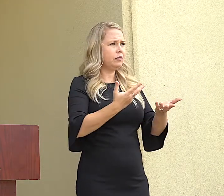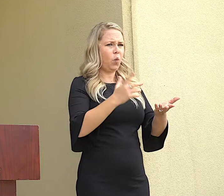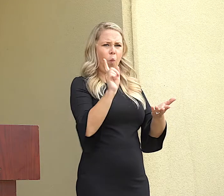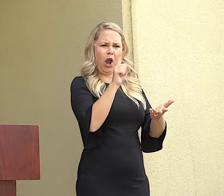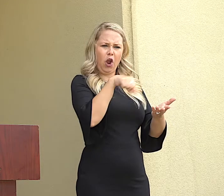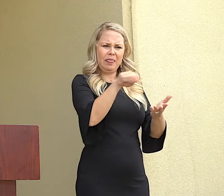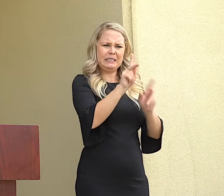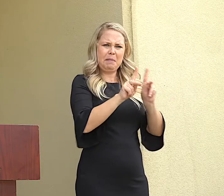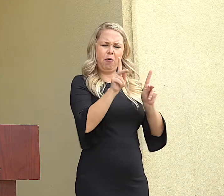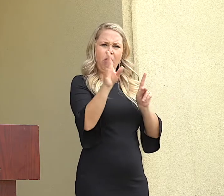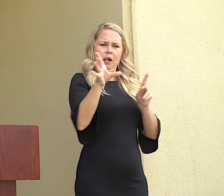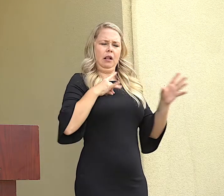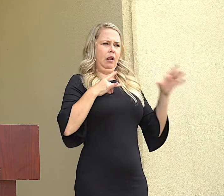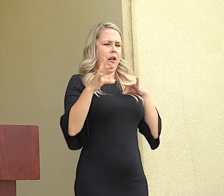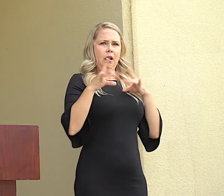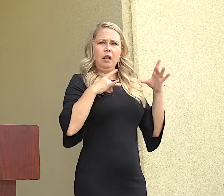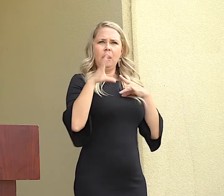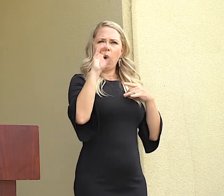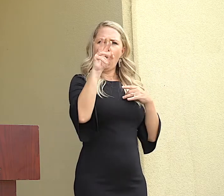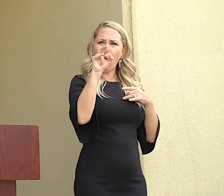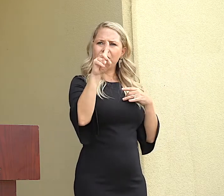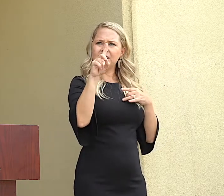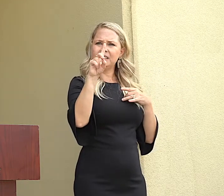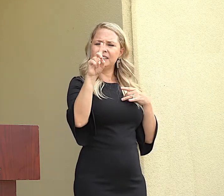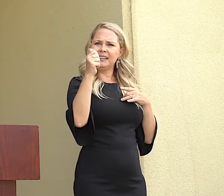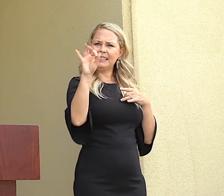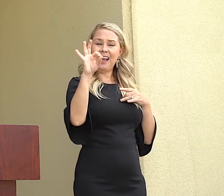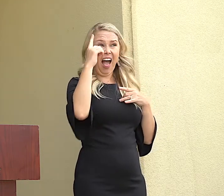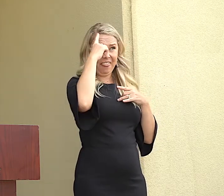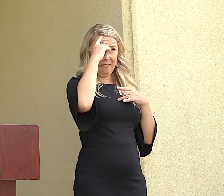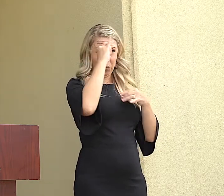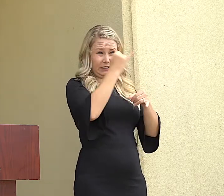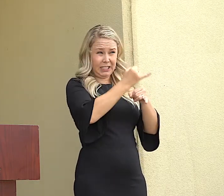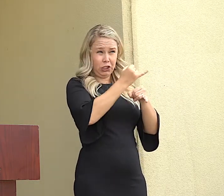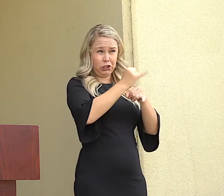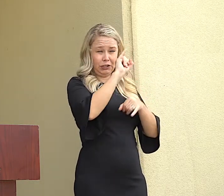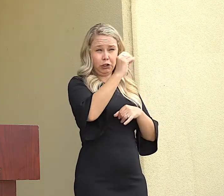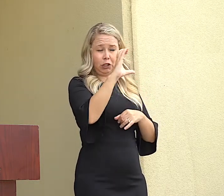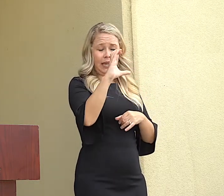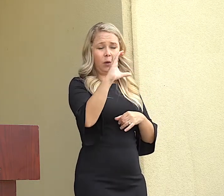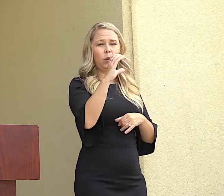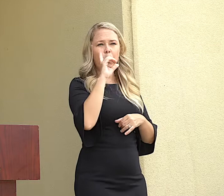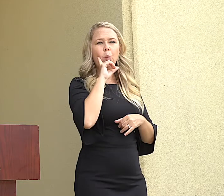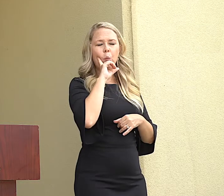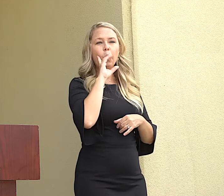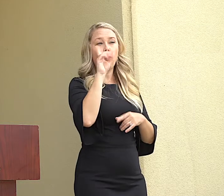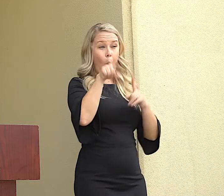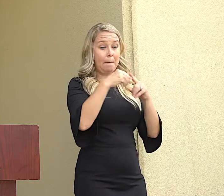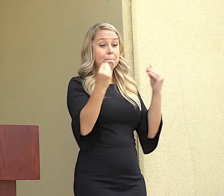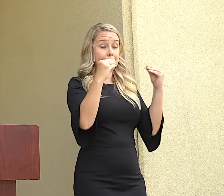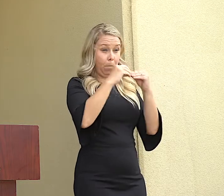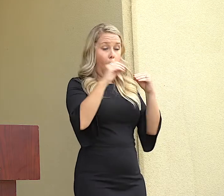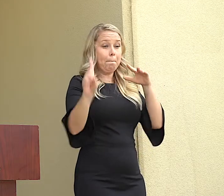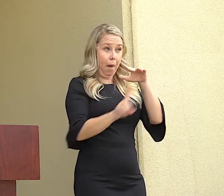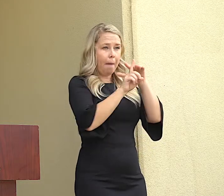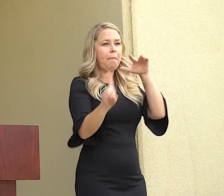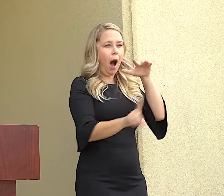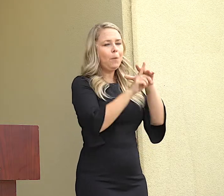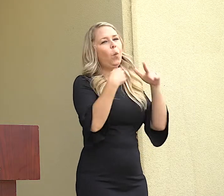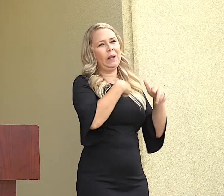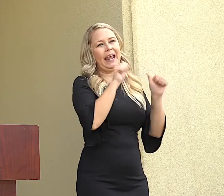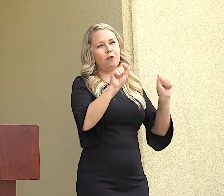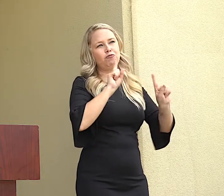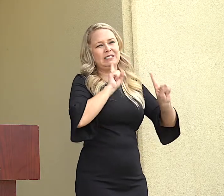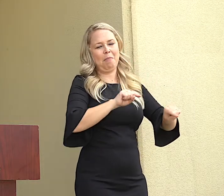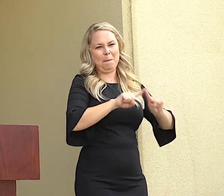people are contracting COVID-19? I think for St. Johns County, as we get more cases, we'll have a better idea of how to respond to that question.